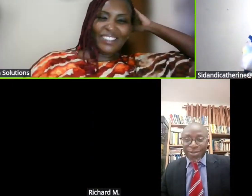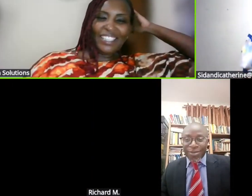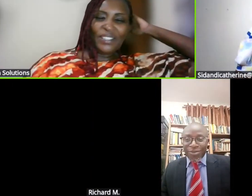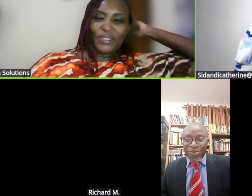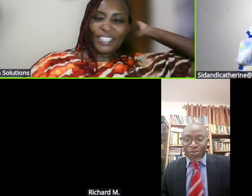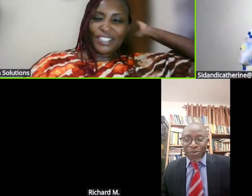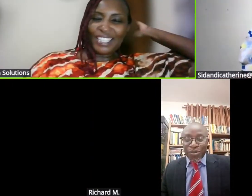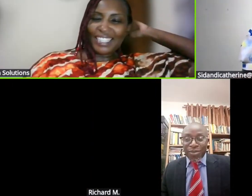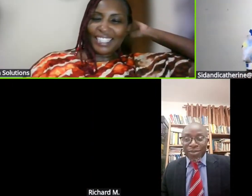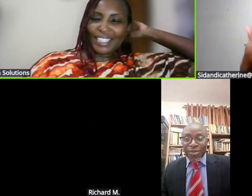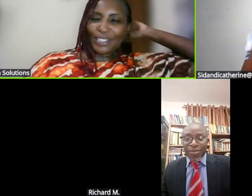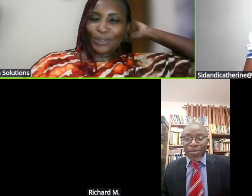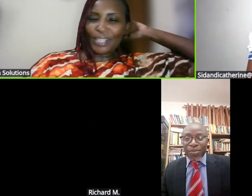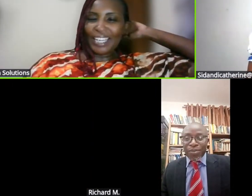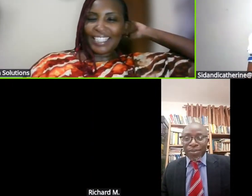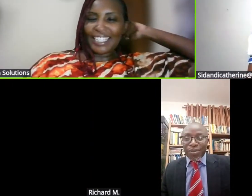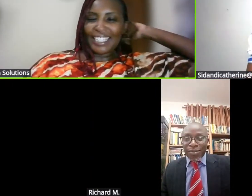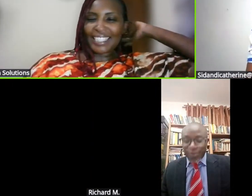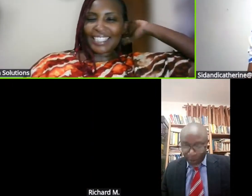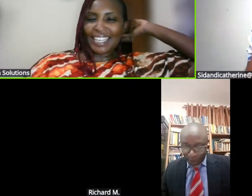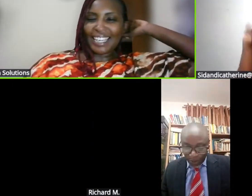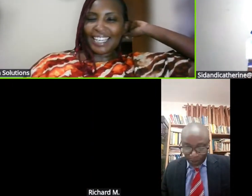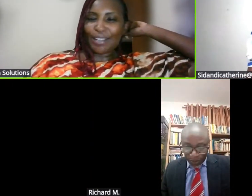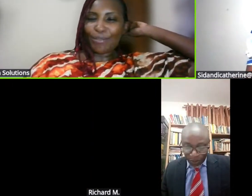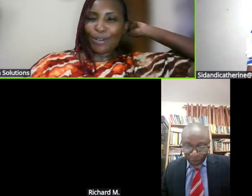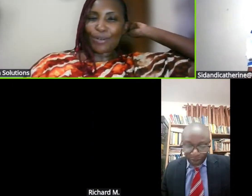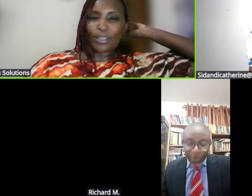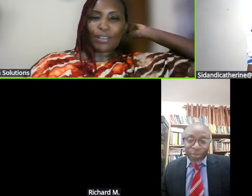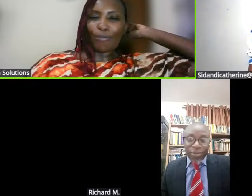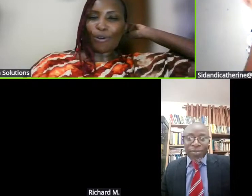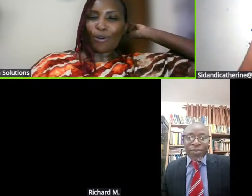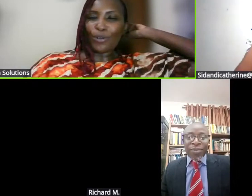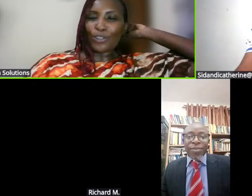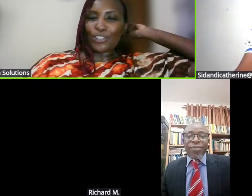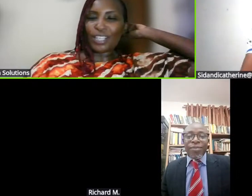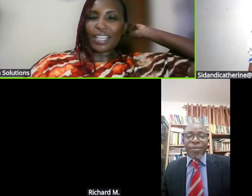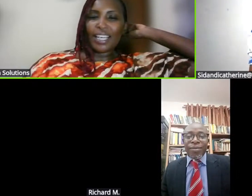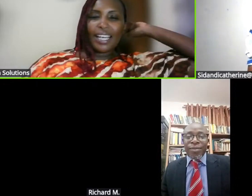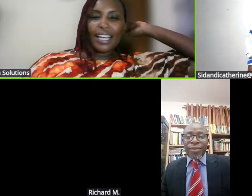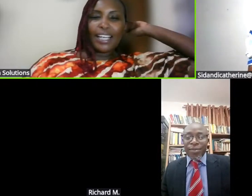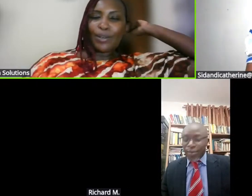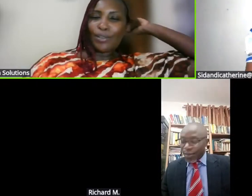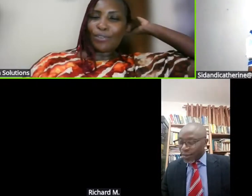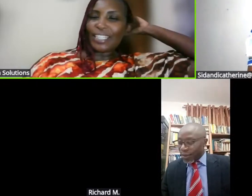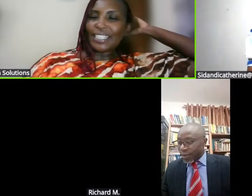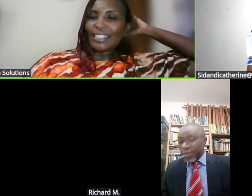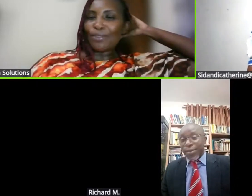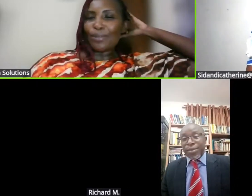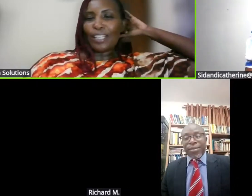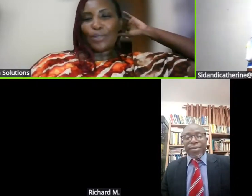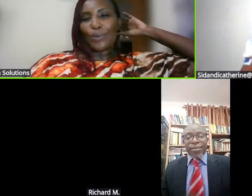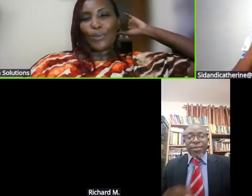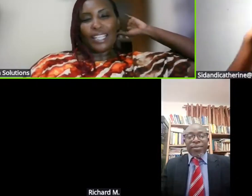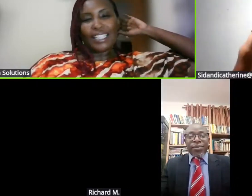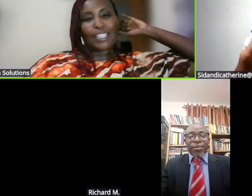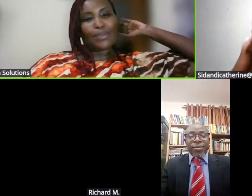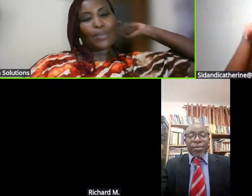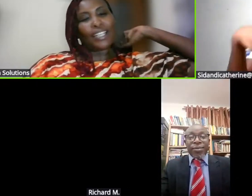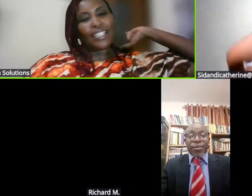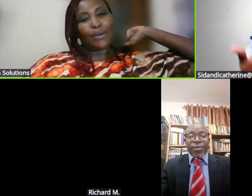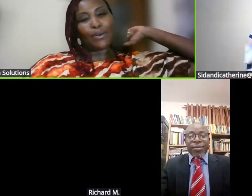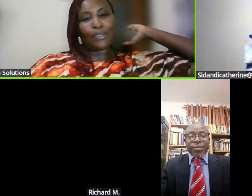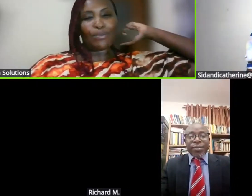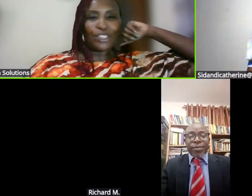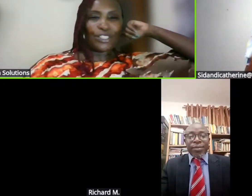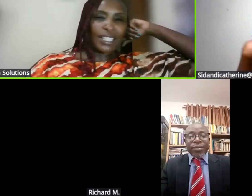you, Richard. Thank you. And yes, if you're looking for coaching and going for an interview, then you really need to